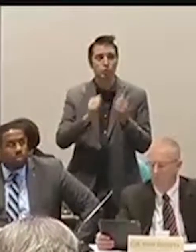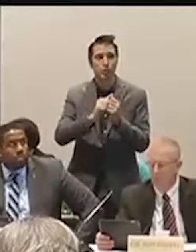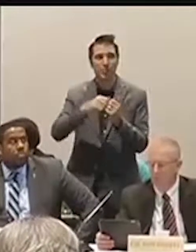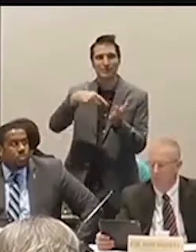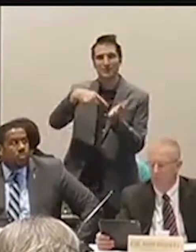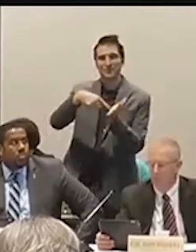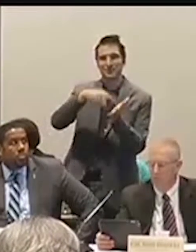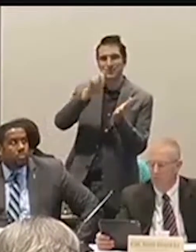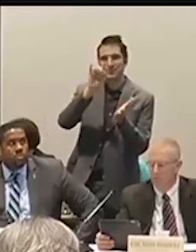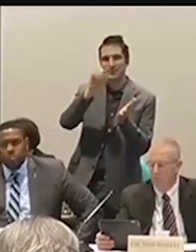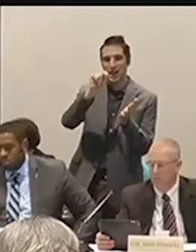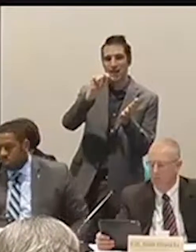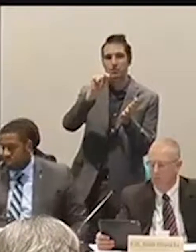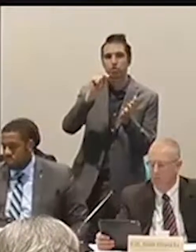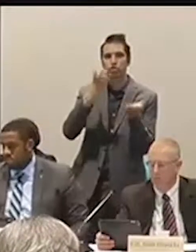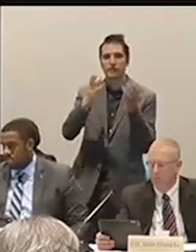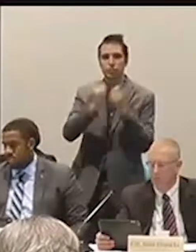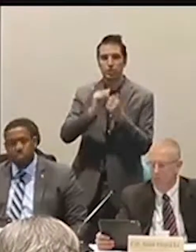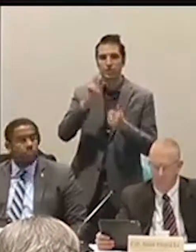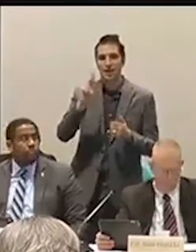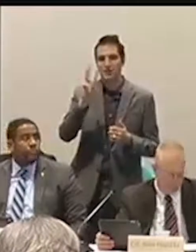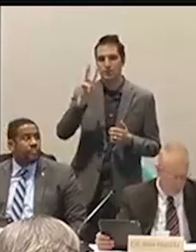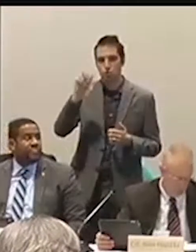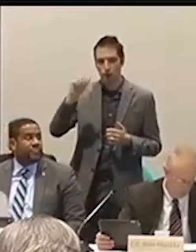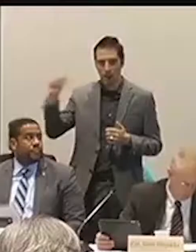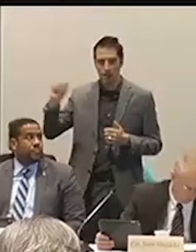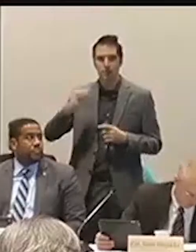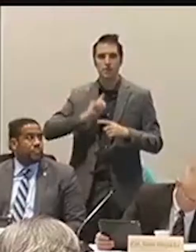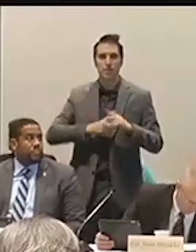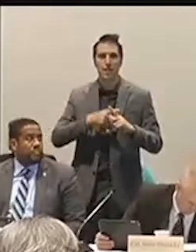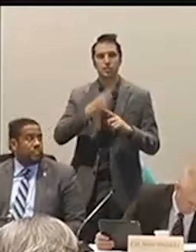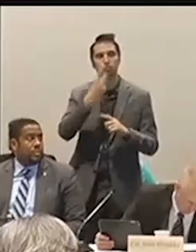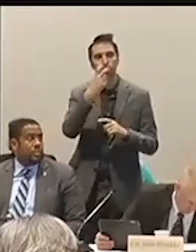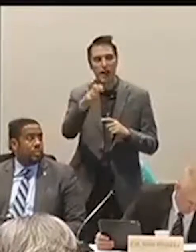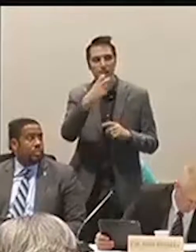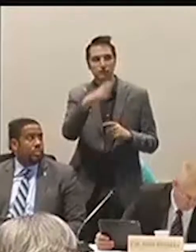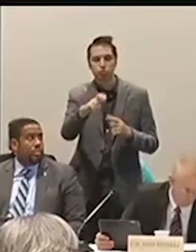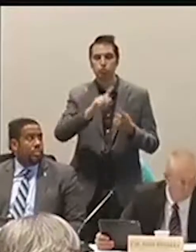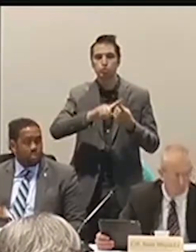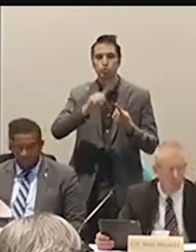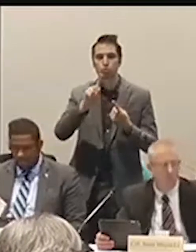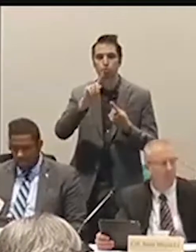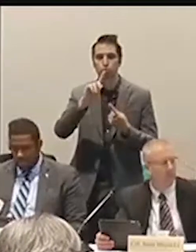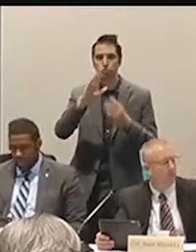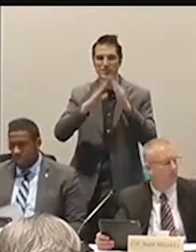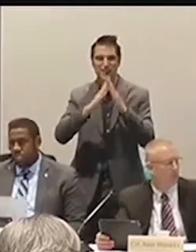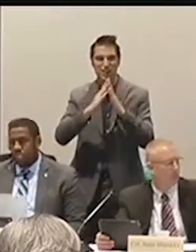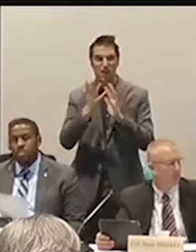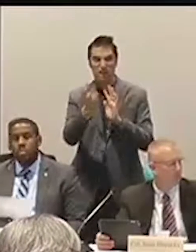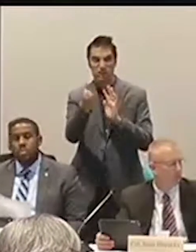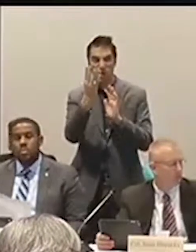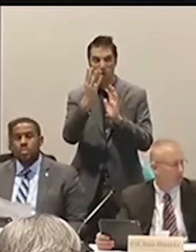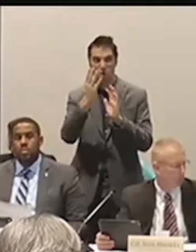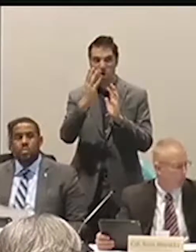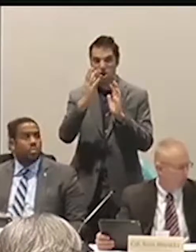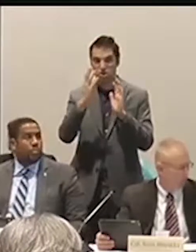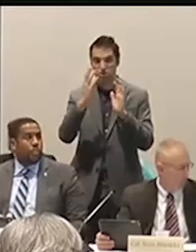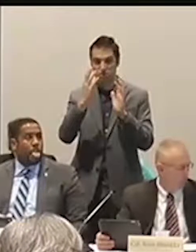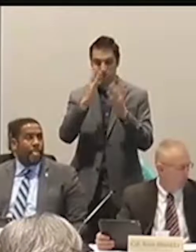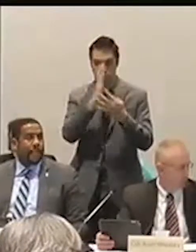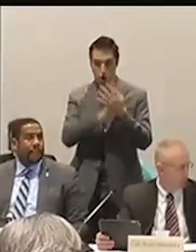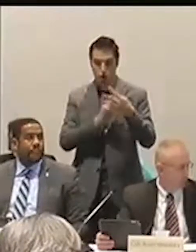service for KWA, and fairly substantial transfers to the city. There are basically four bites that of the apple in terms